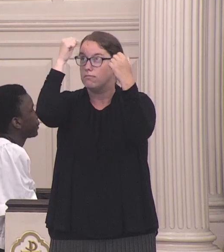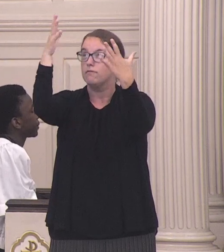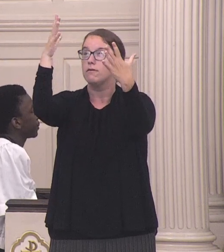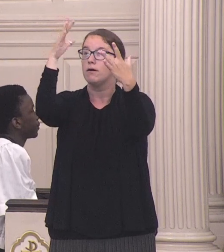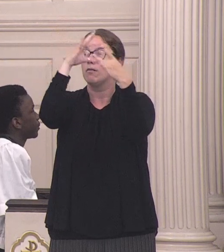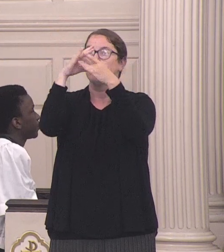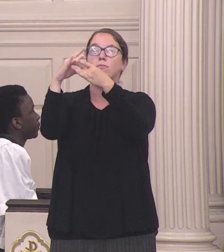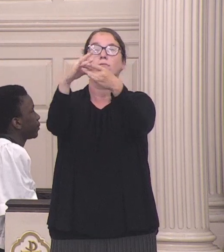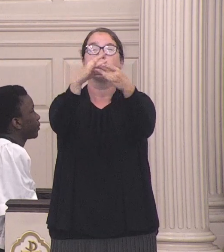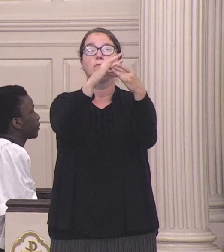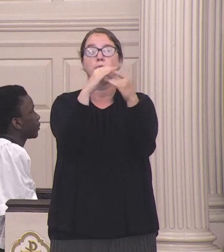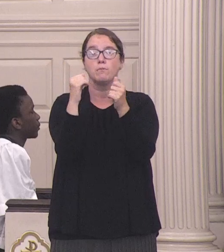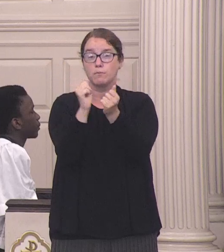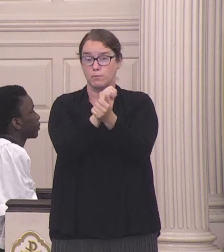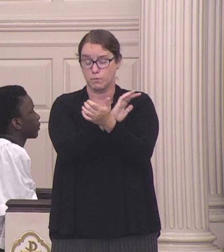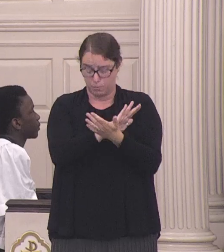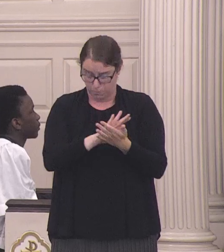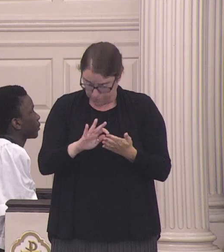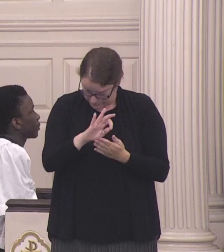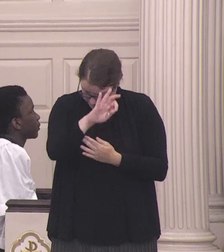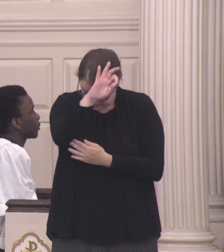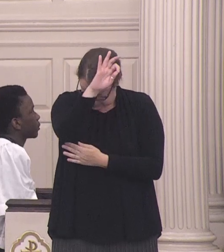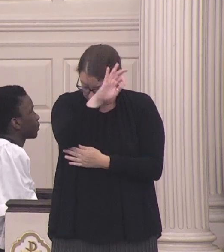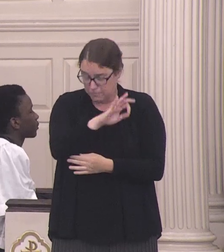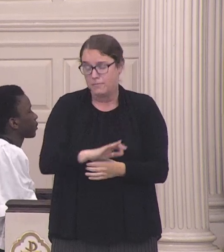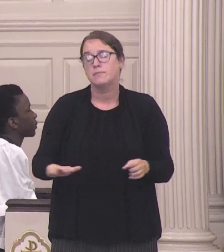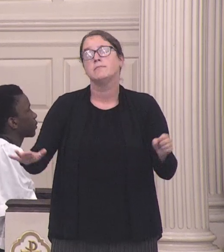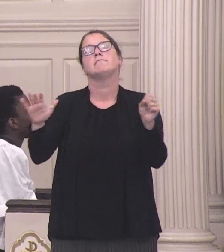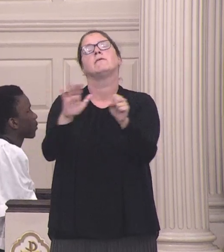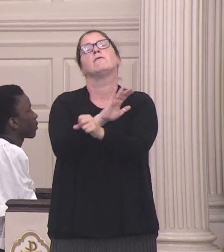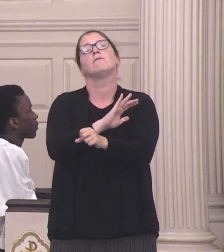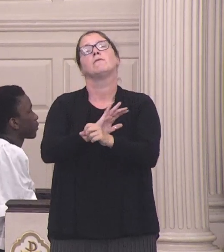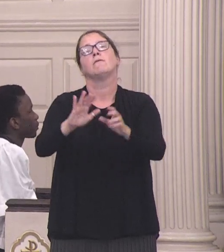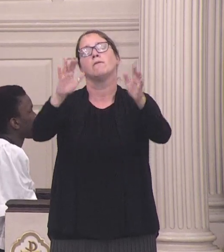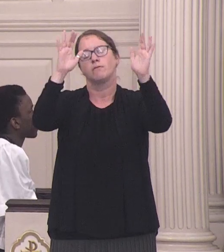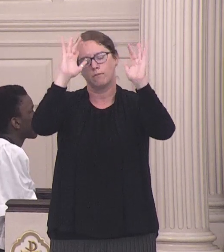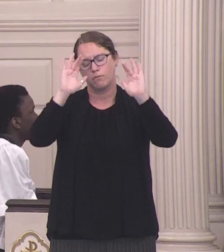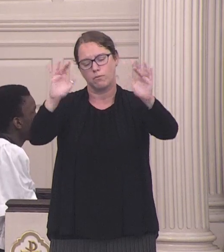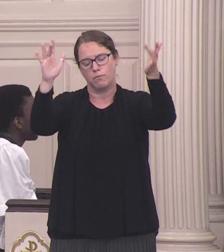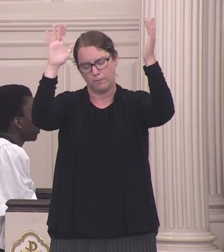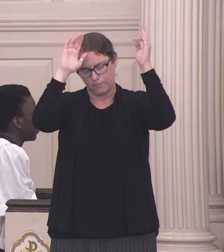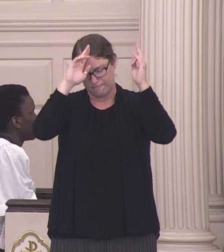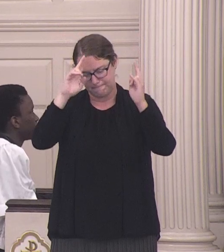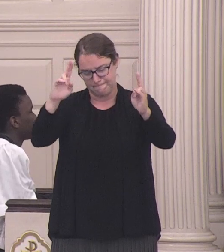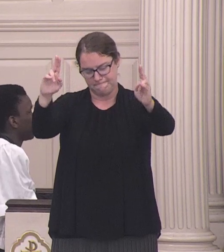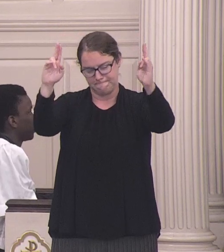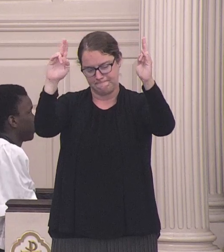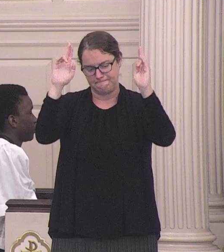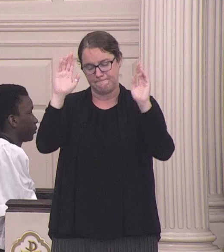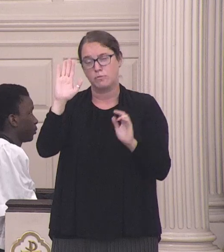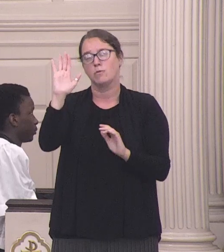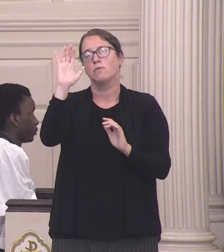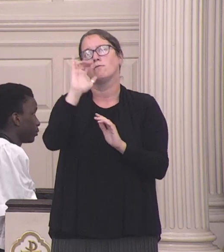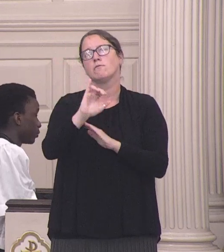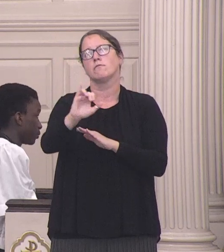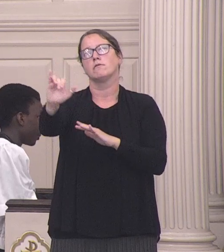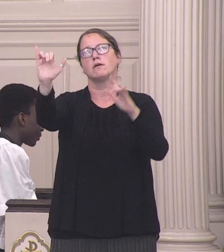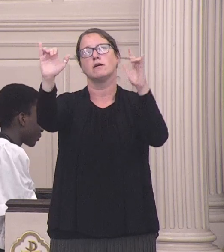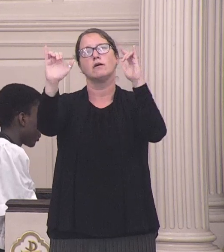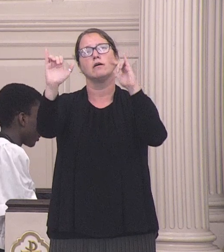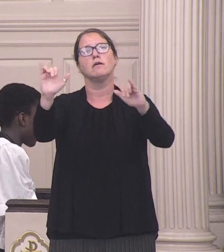the Holy Spirit, all glory and honor is yours